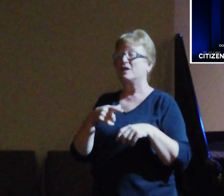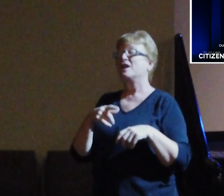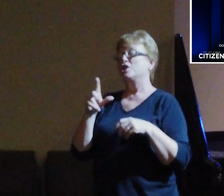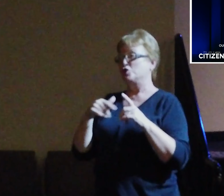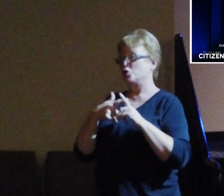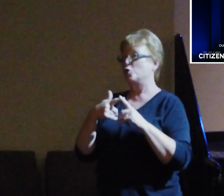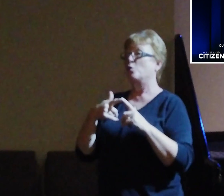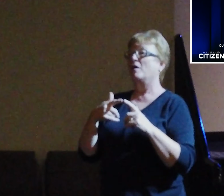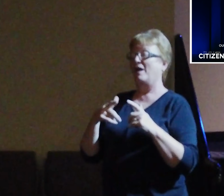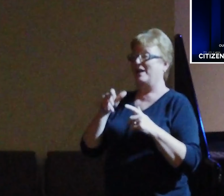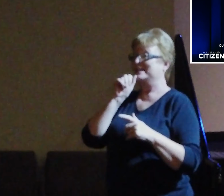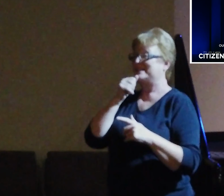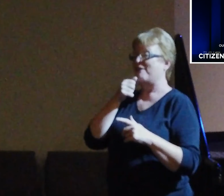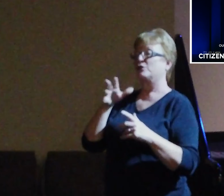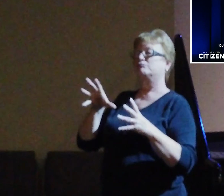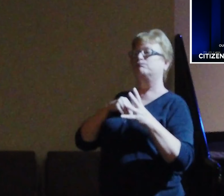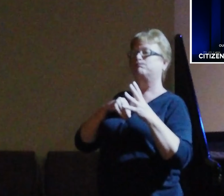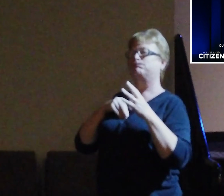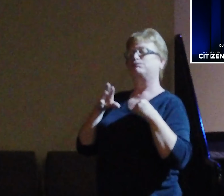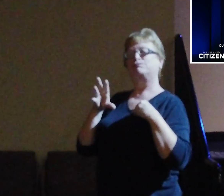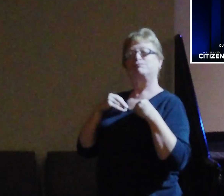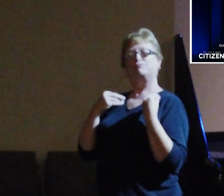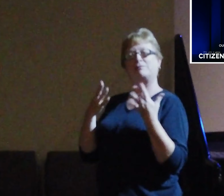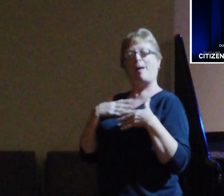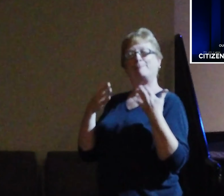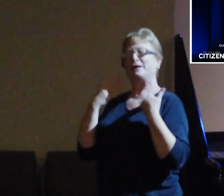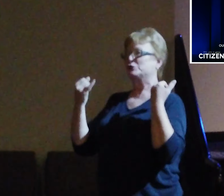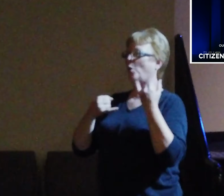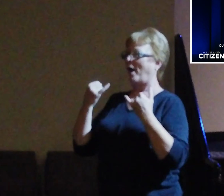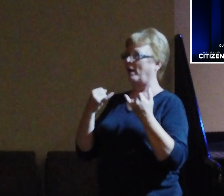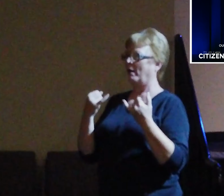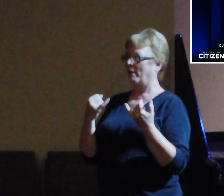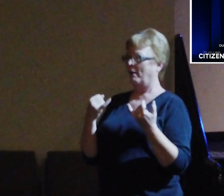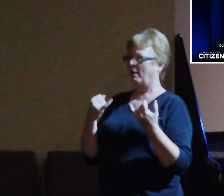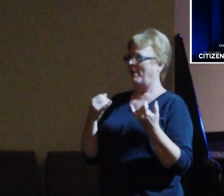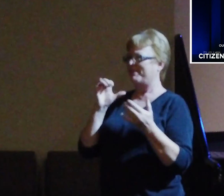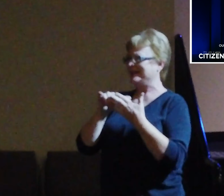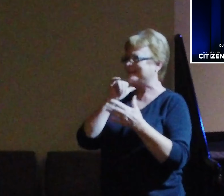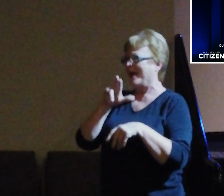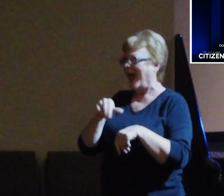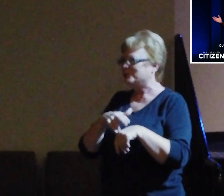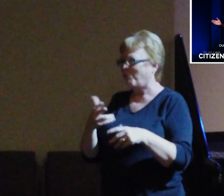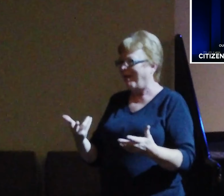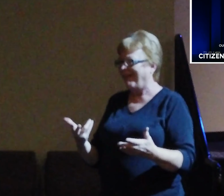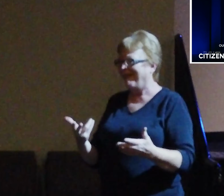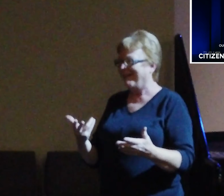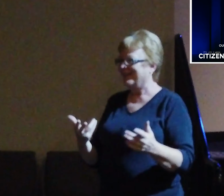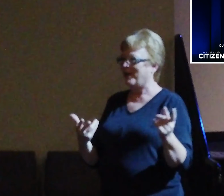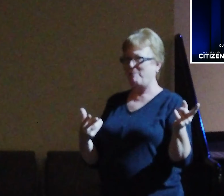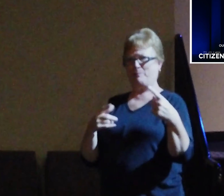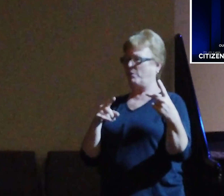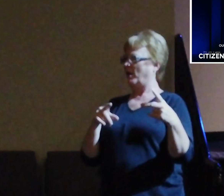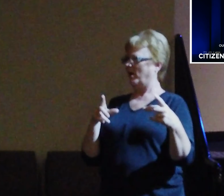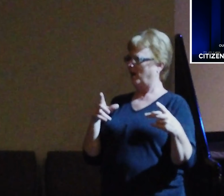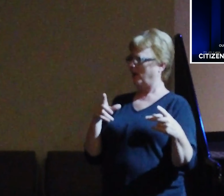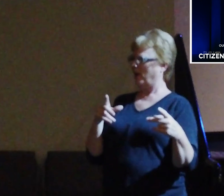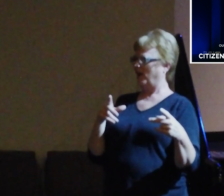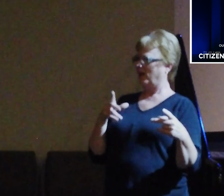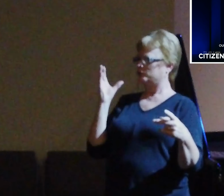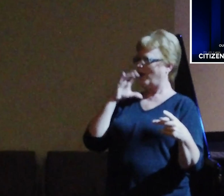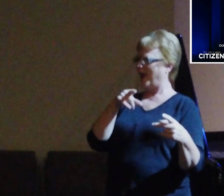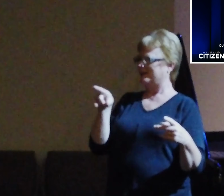impact suffering has had on the one suffering, the one inflicting that suffering and the onlooker, the witness to it.